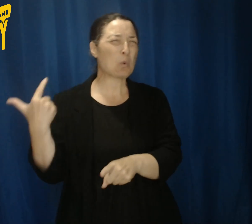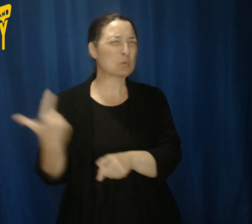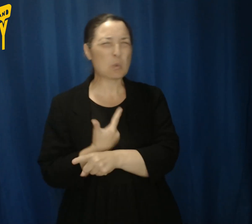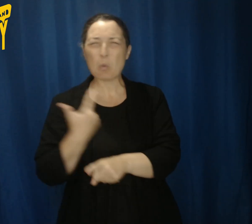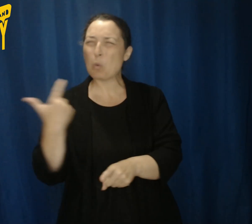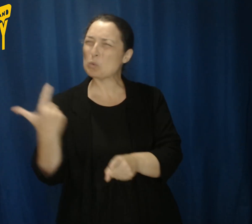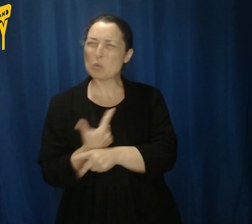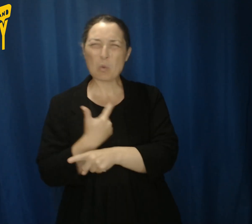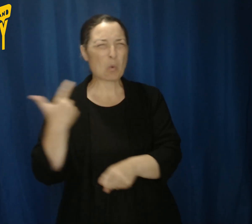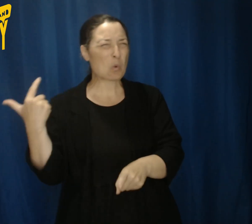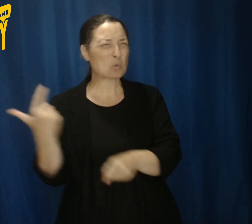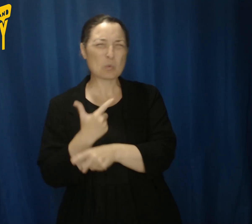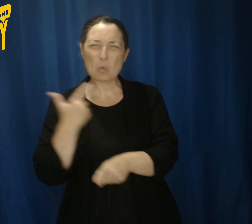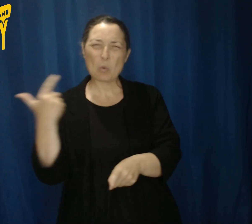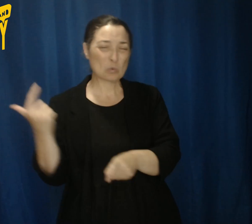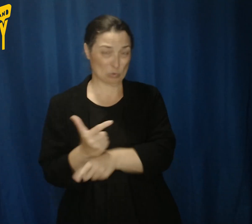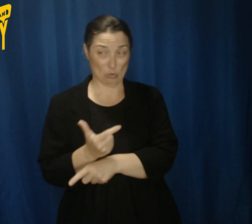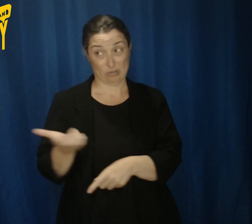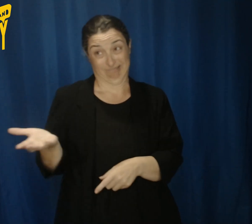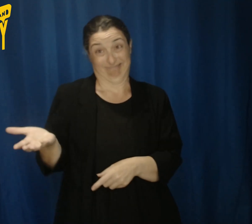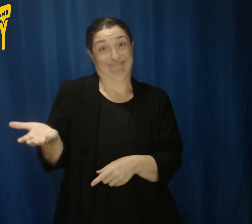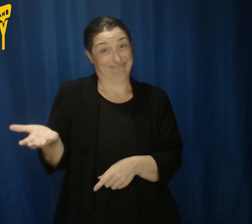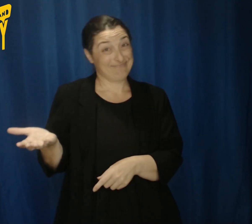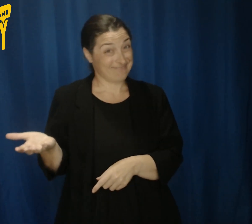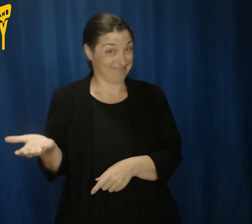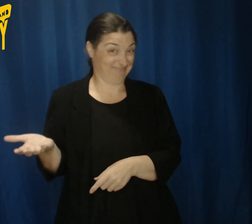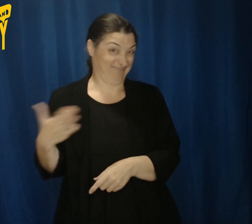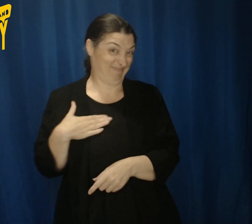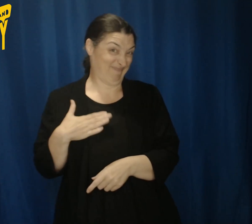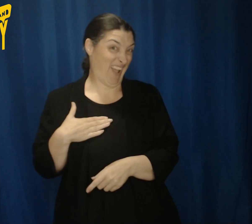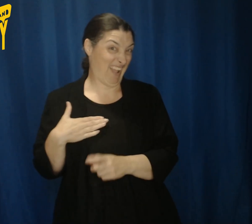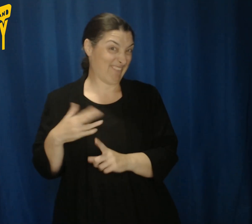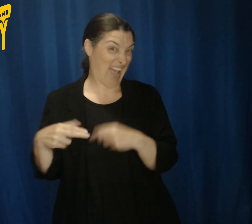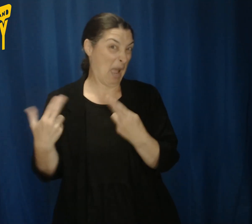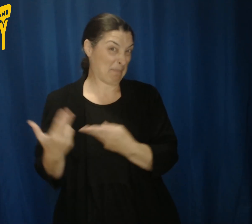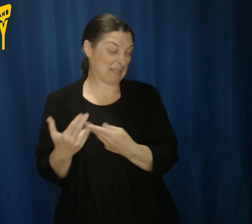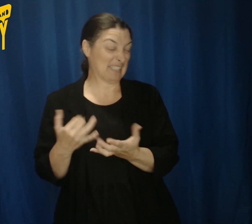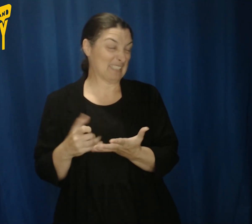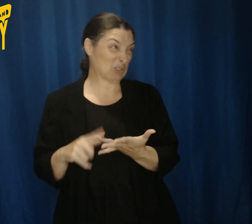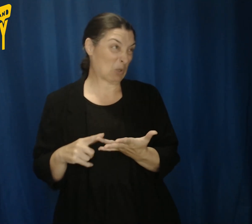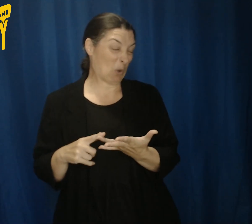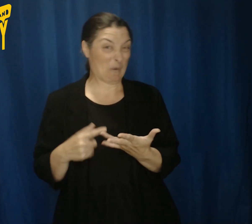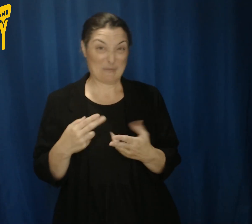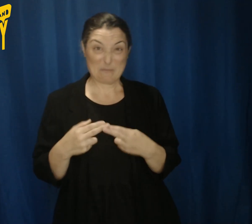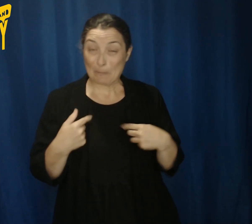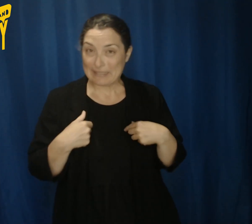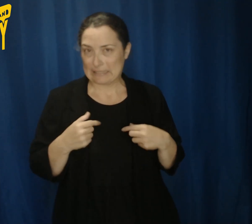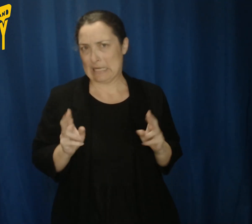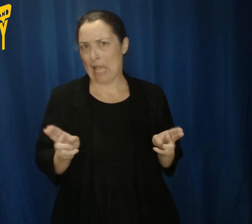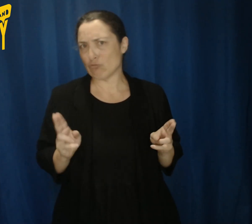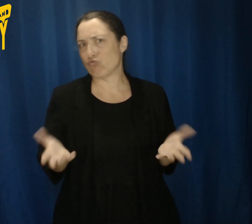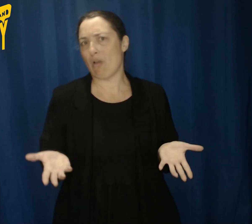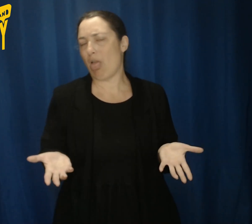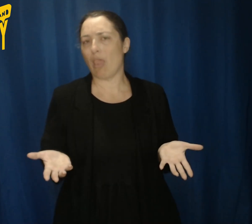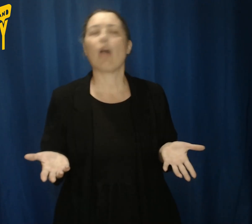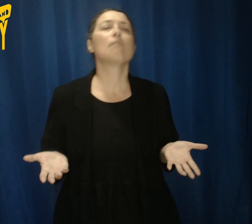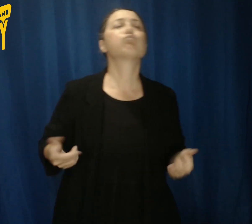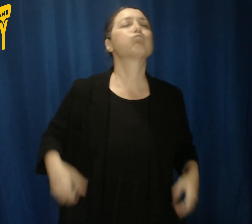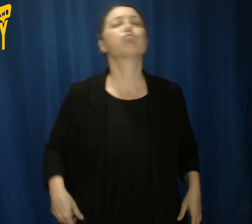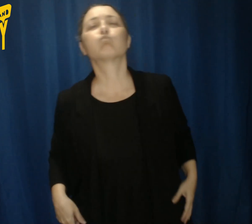think about. Well, that's, where I come from. So it's very natural to me to kind of go, oh, what's going on here? And